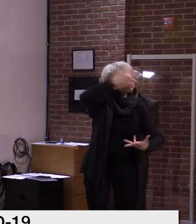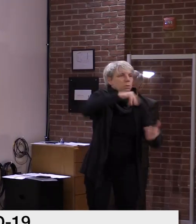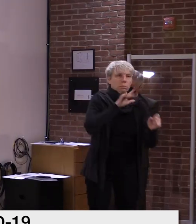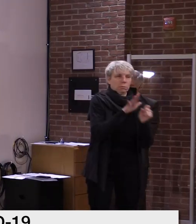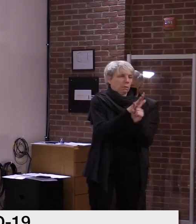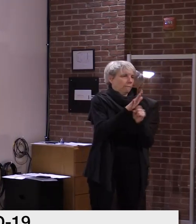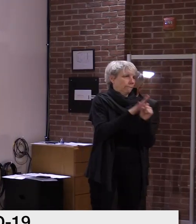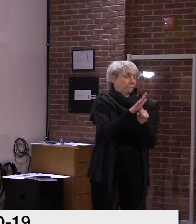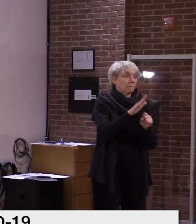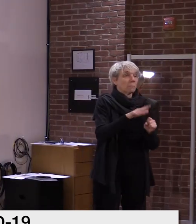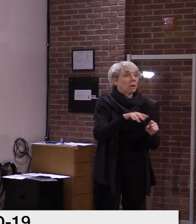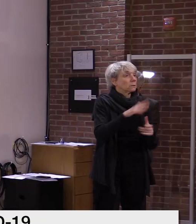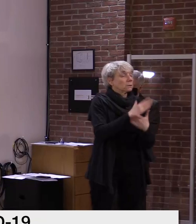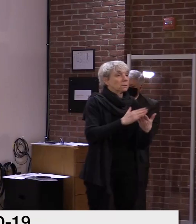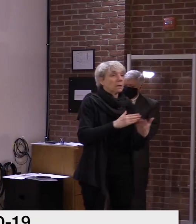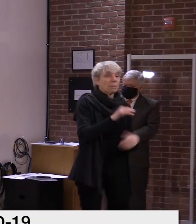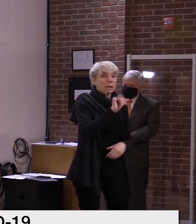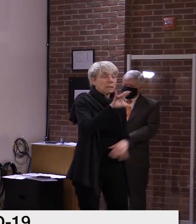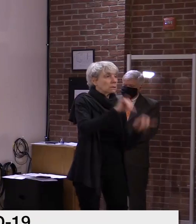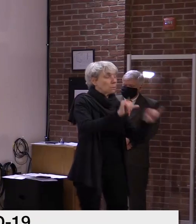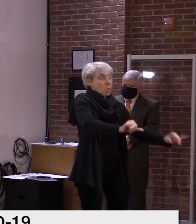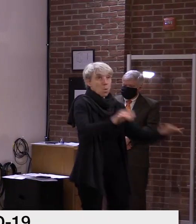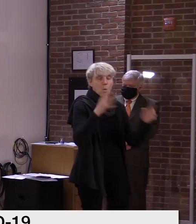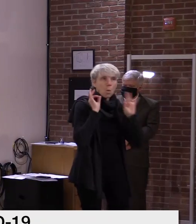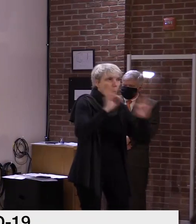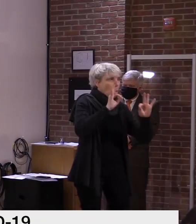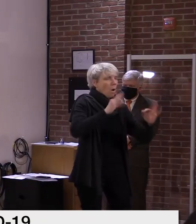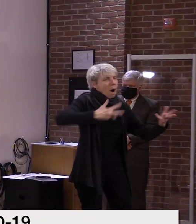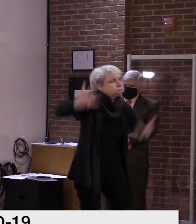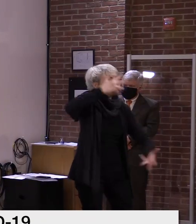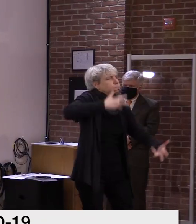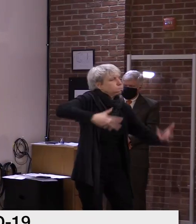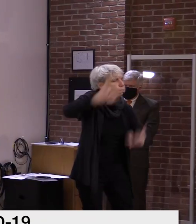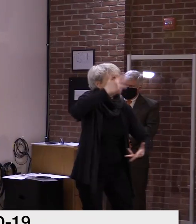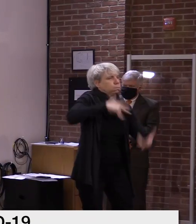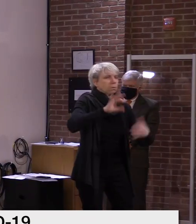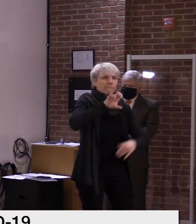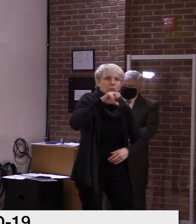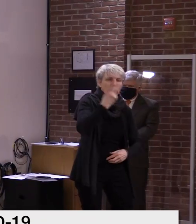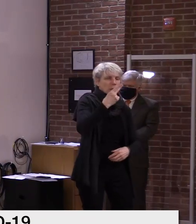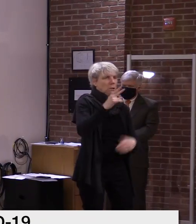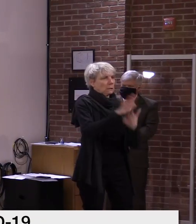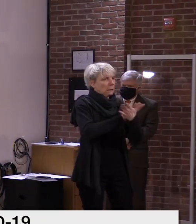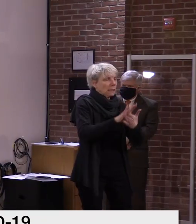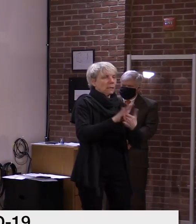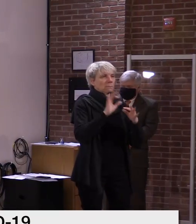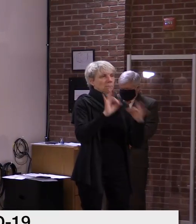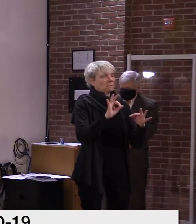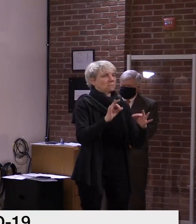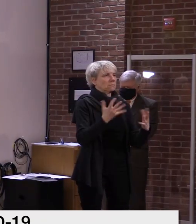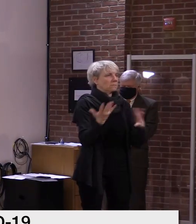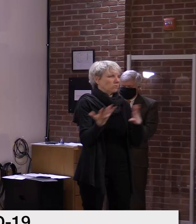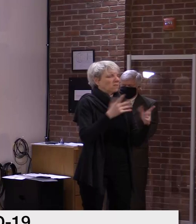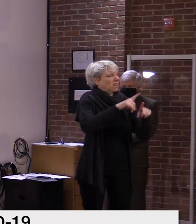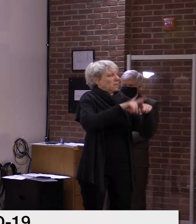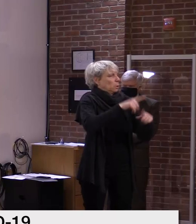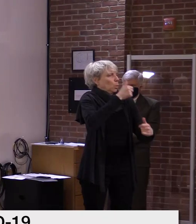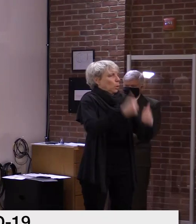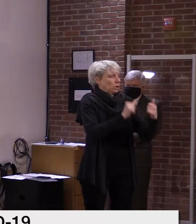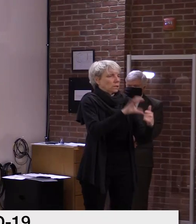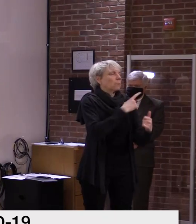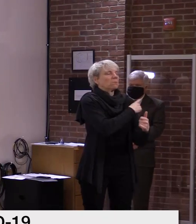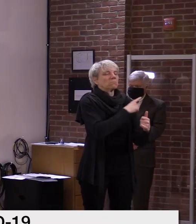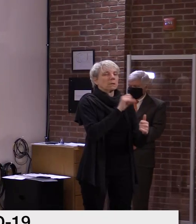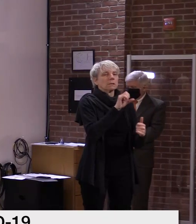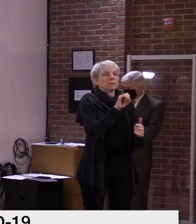respects. And others just exchange a tremendous amount of air. So those would be suitable, I would think. But Secretary Smith will